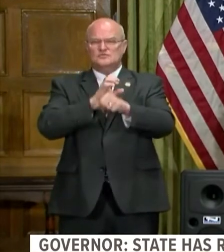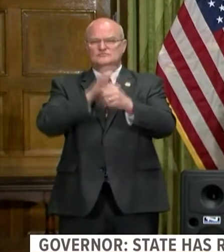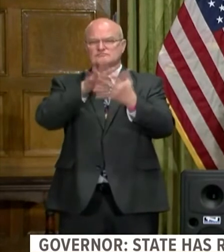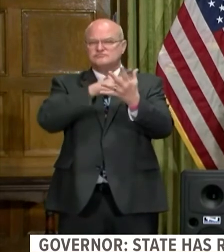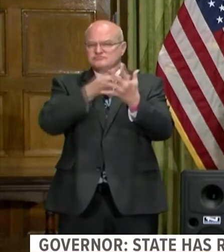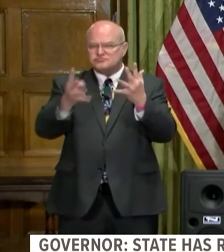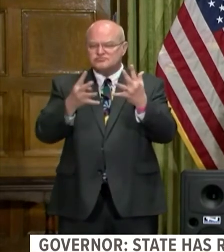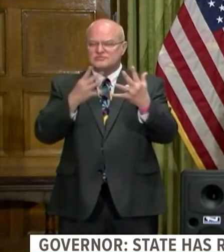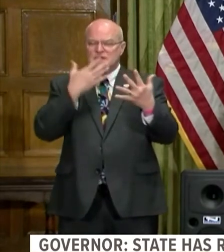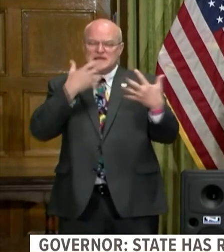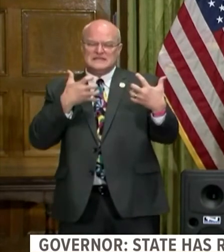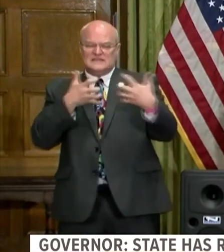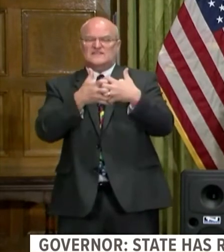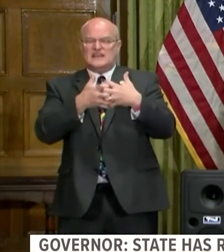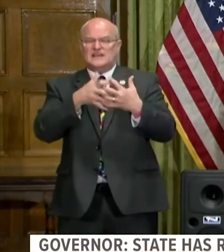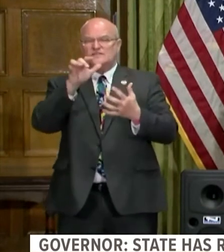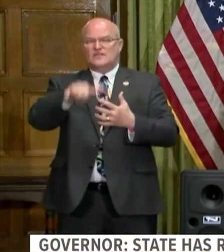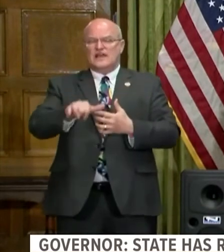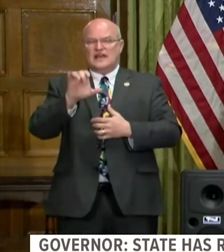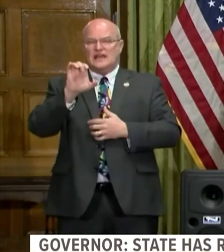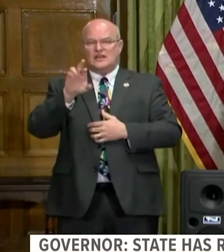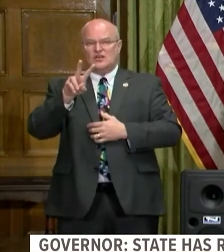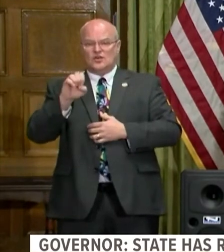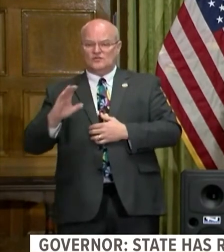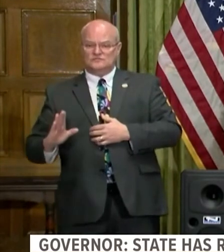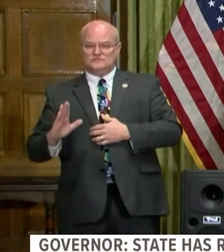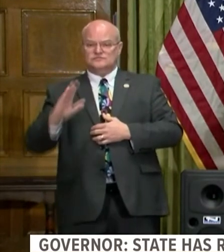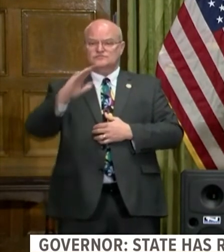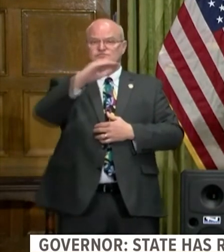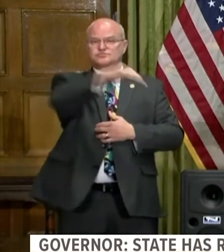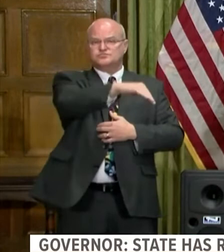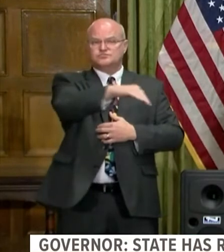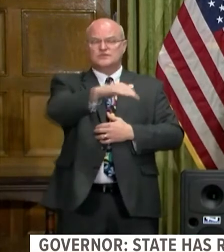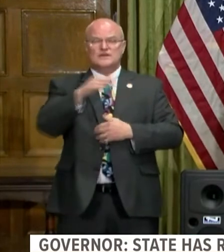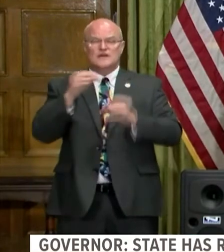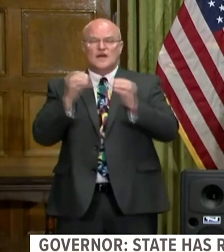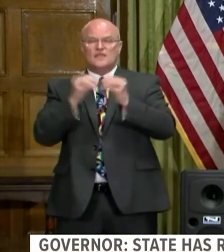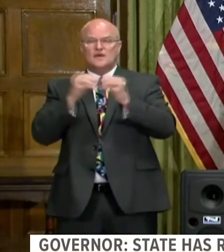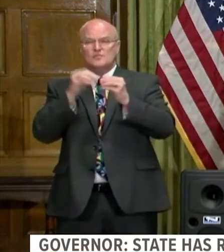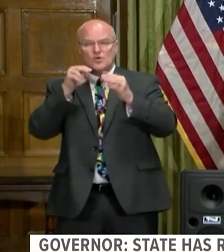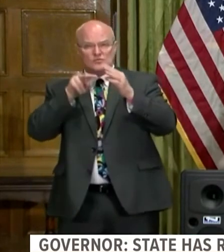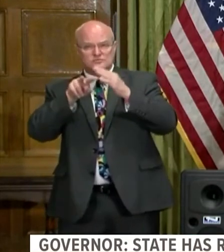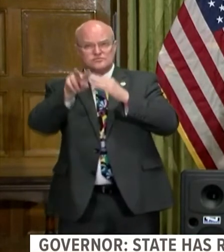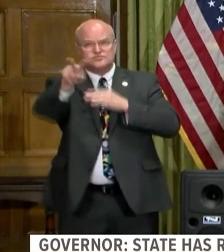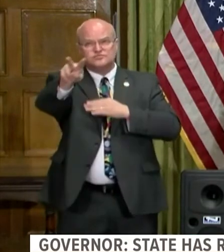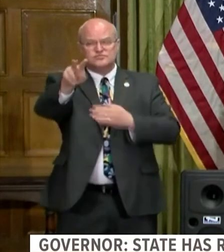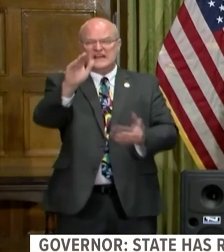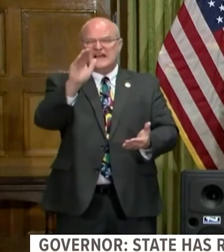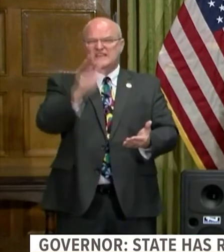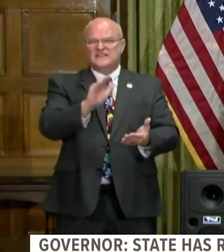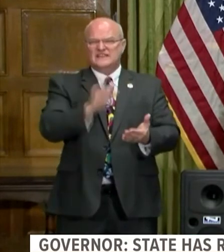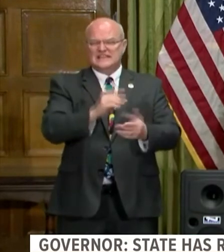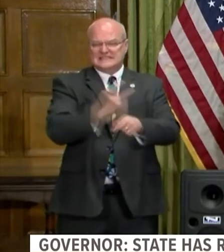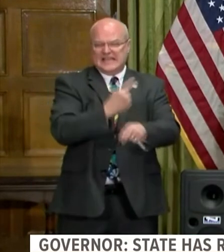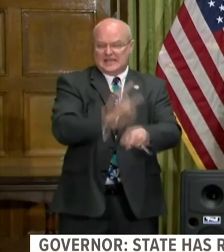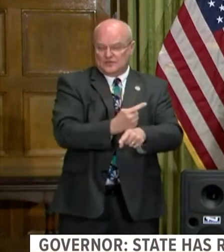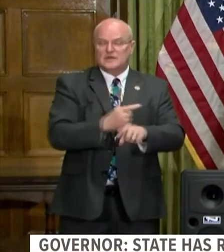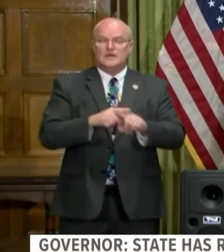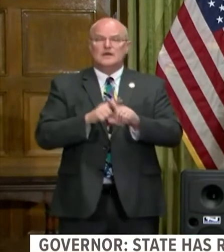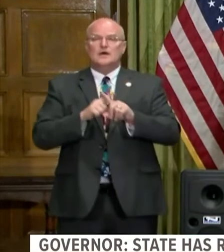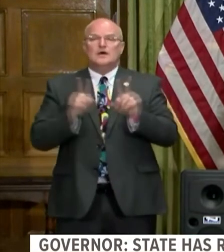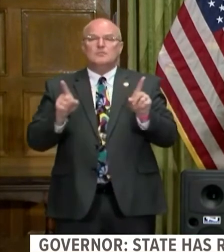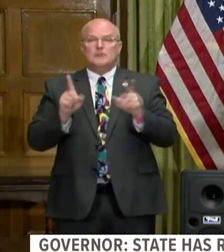a best fit for that curve. The further out you try and project, the less accurate it becomes.